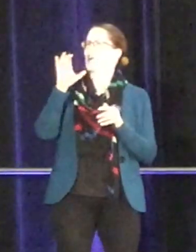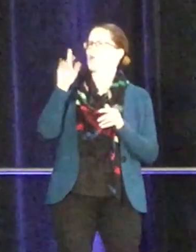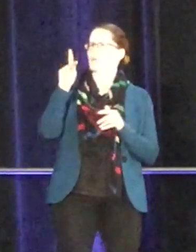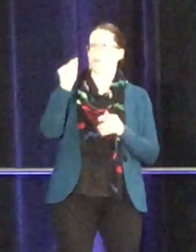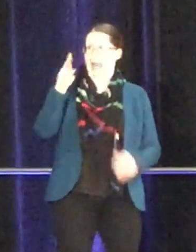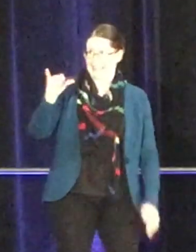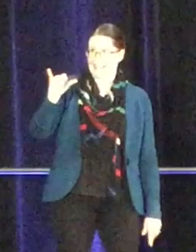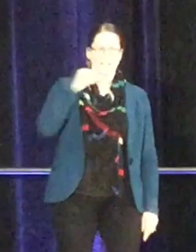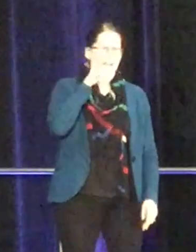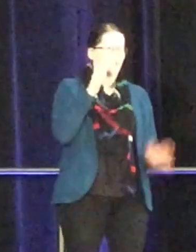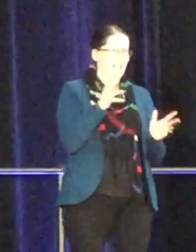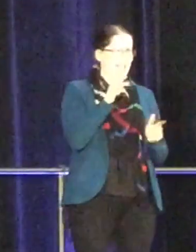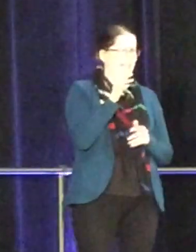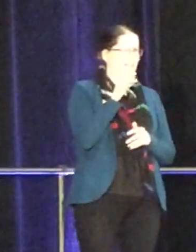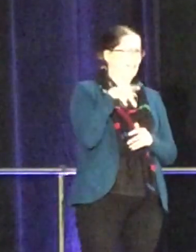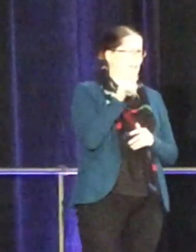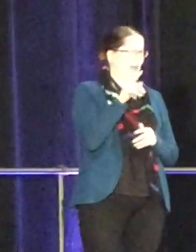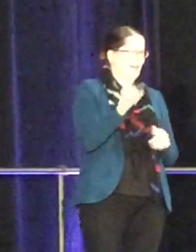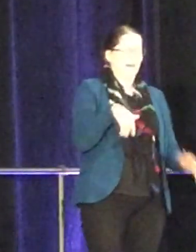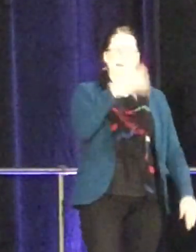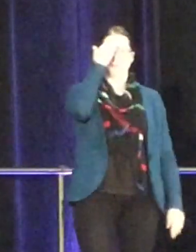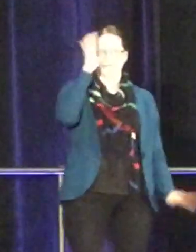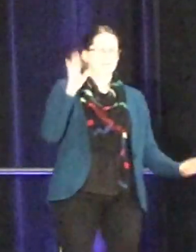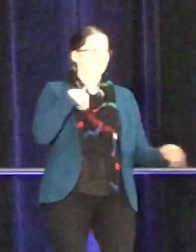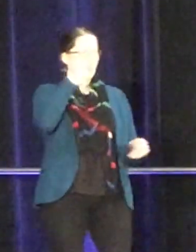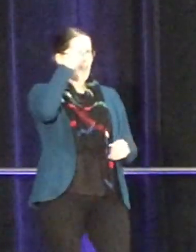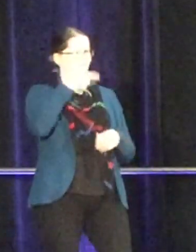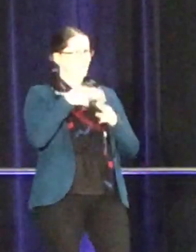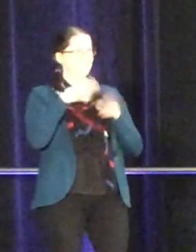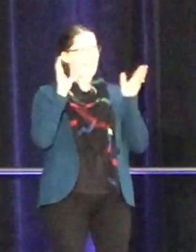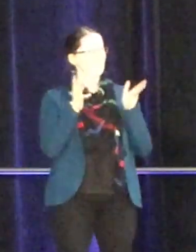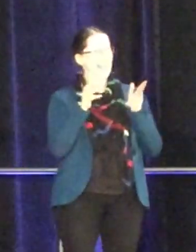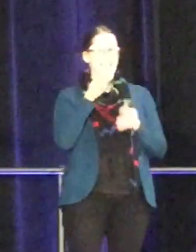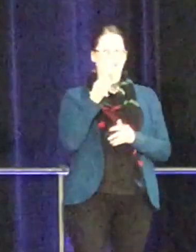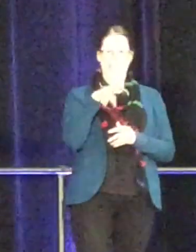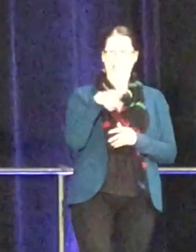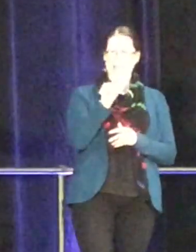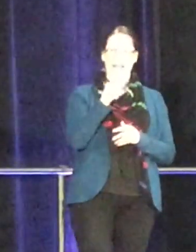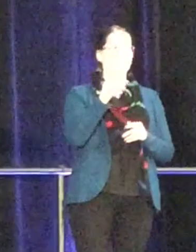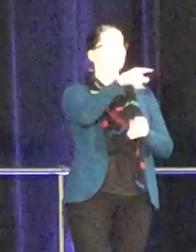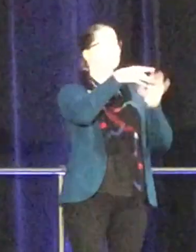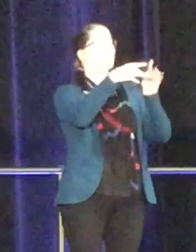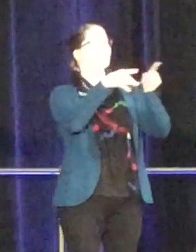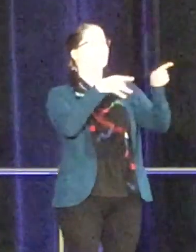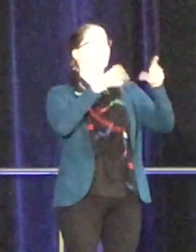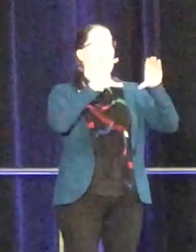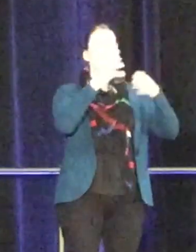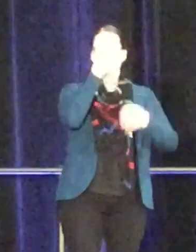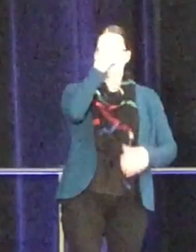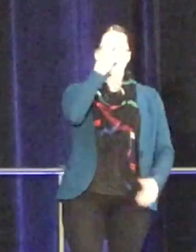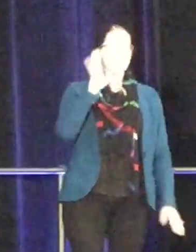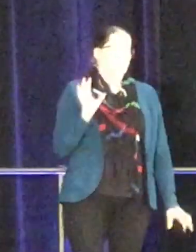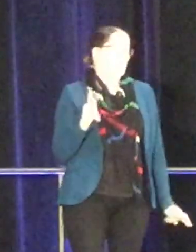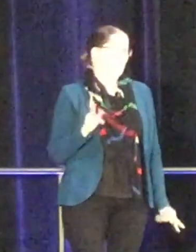Kathy. Okay, I stand corrected. Sorry. I thought it was chatty patties. Chatty Cathy's. What did I hear over here?